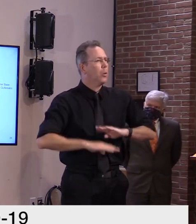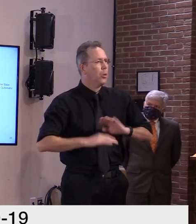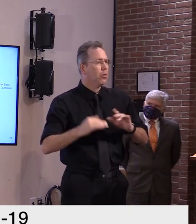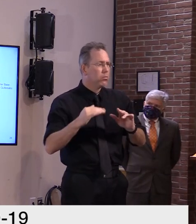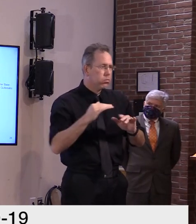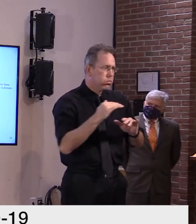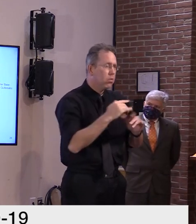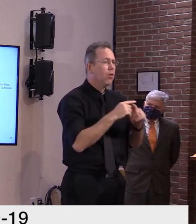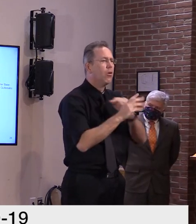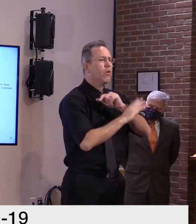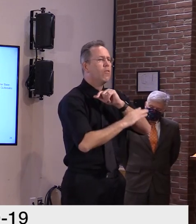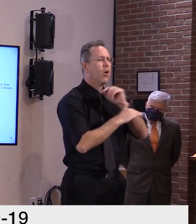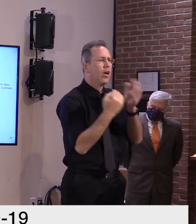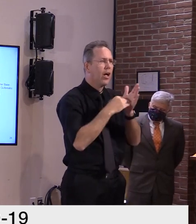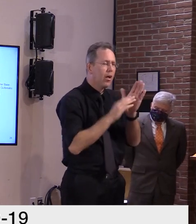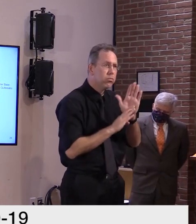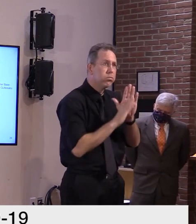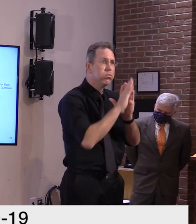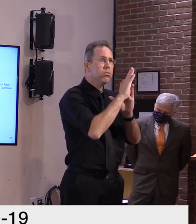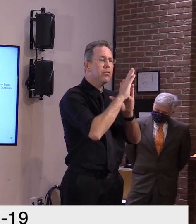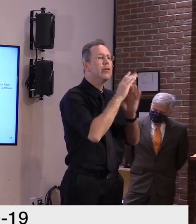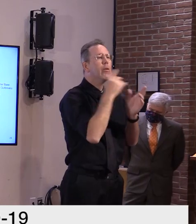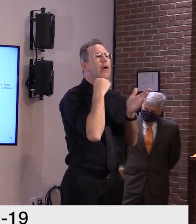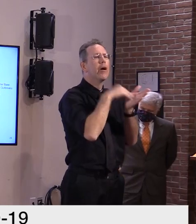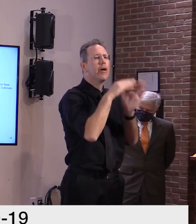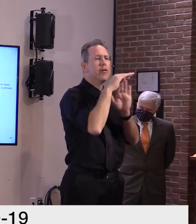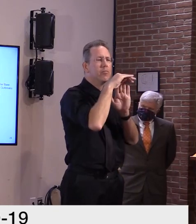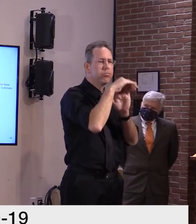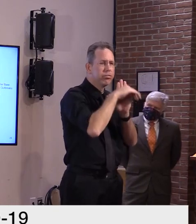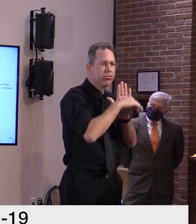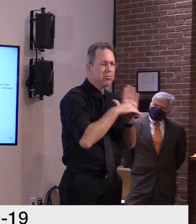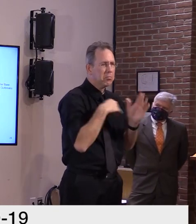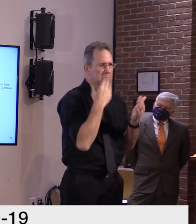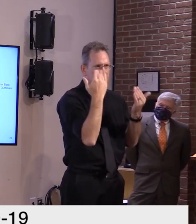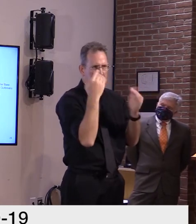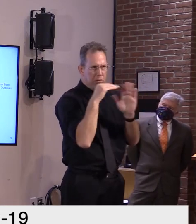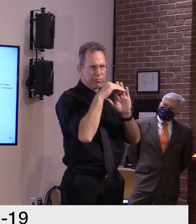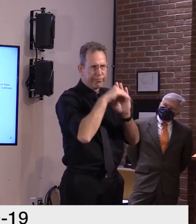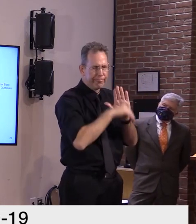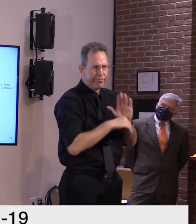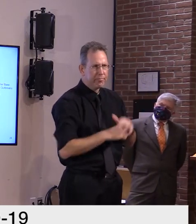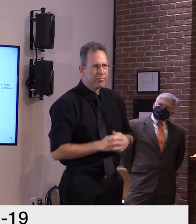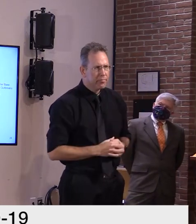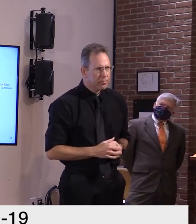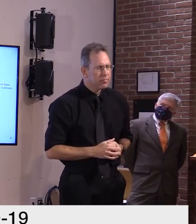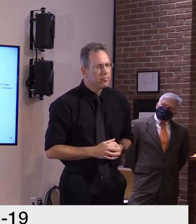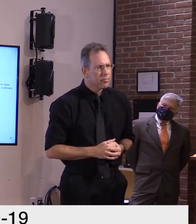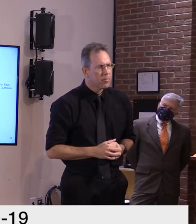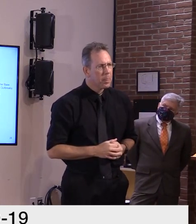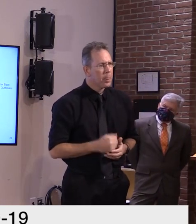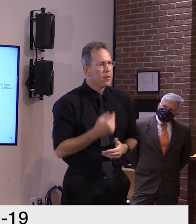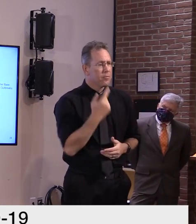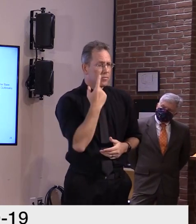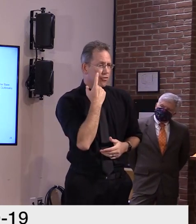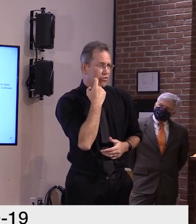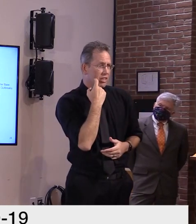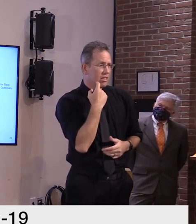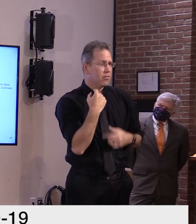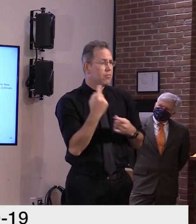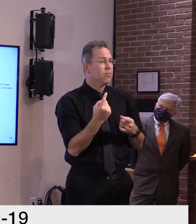will be the beginning of a trend, because we actually are not seeing a lot of spread of